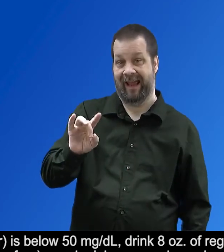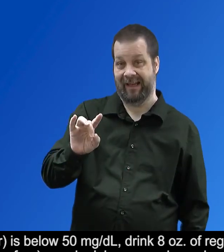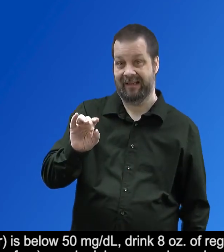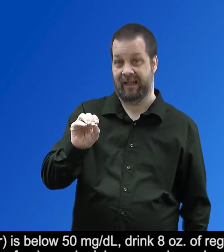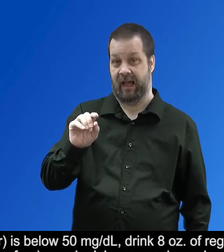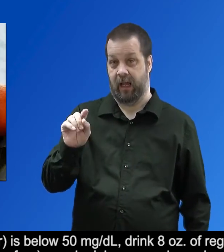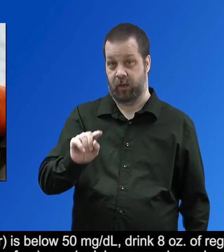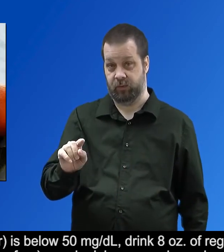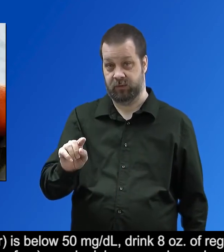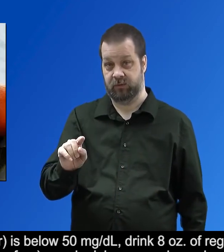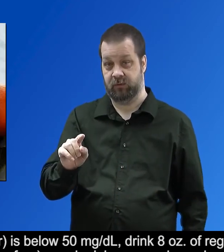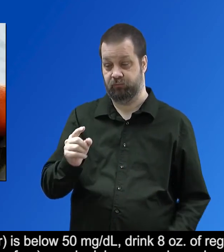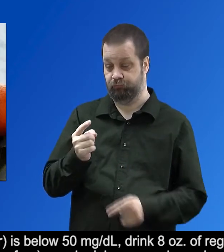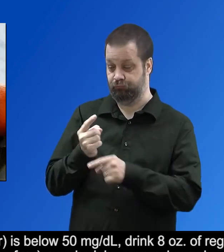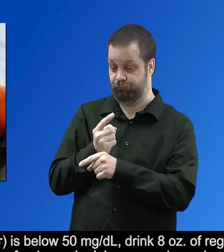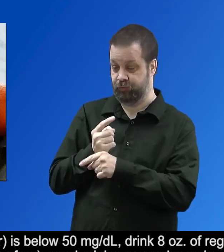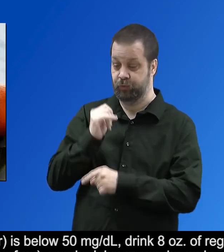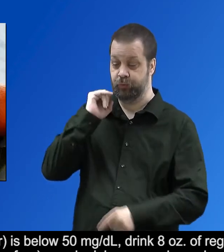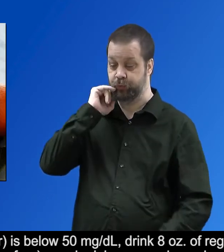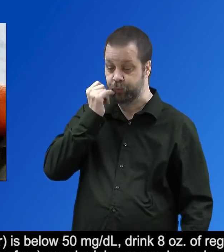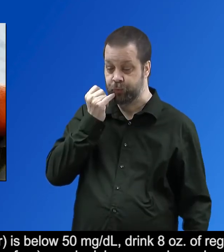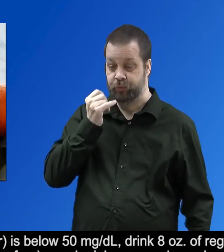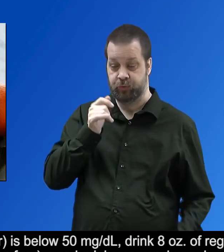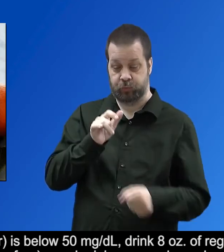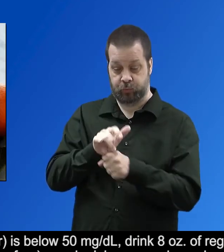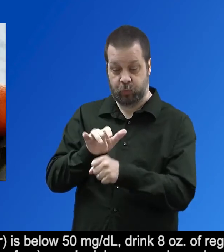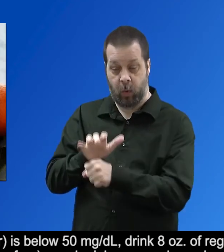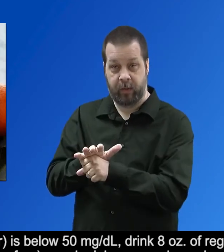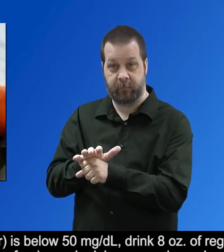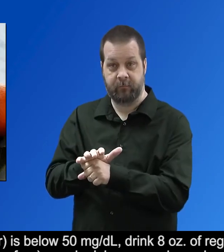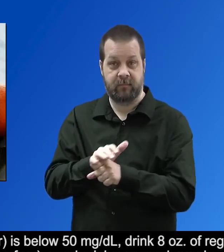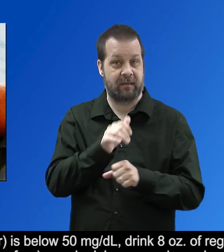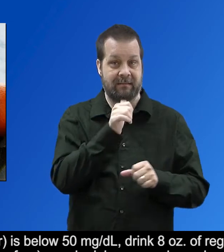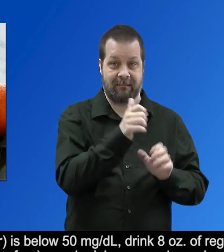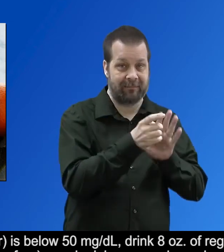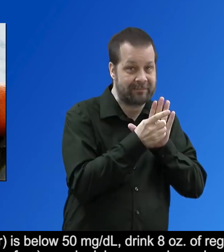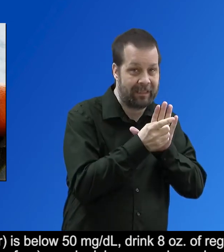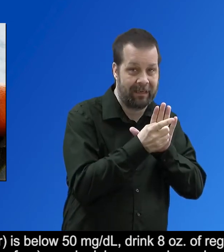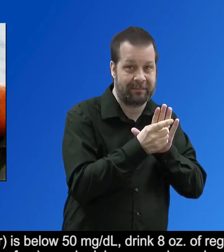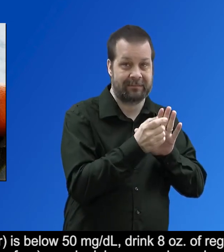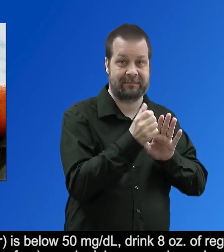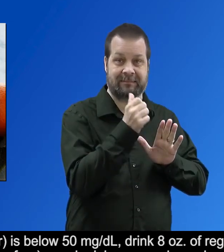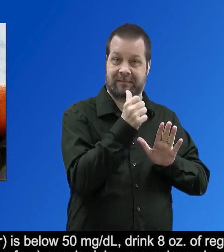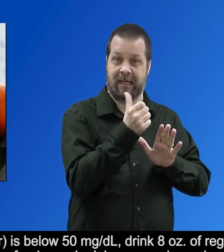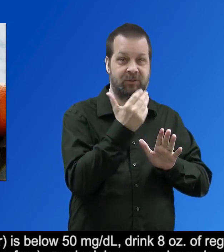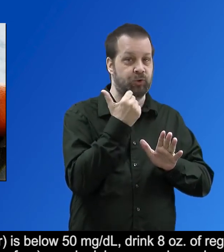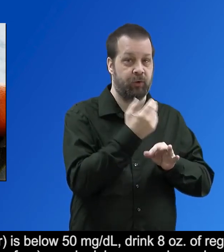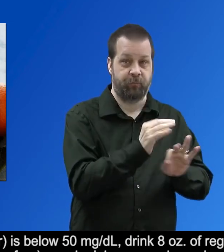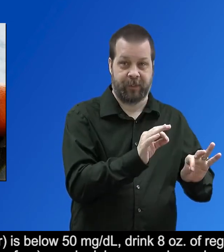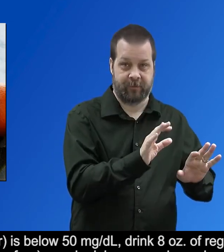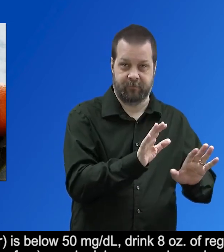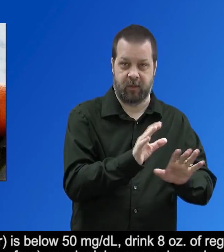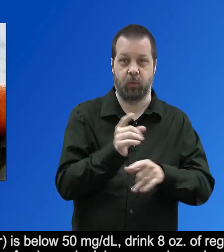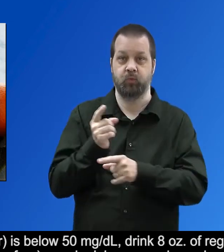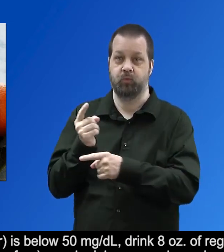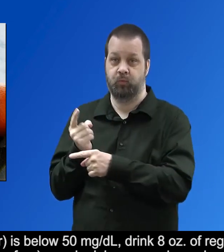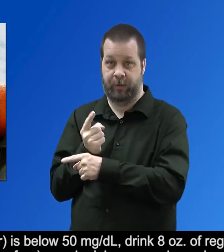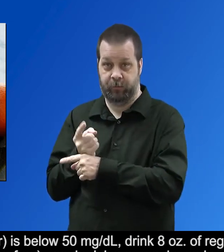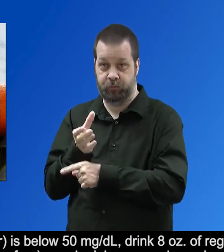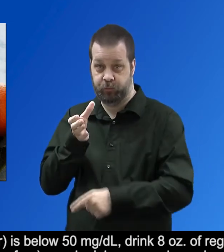drink 8 ounces of regular, not diet, not sugar-free, regular juice,